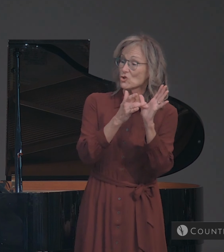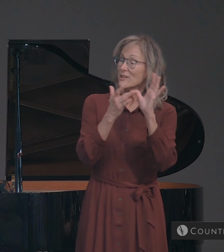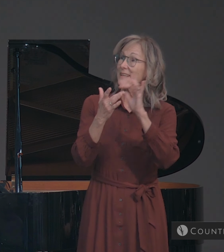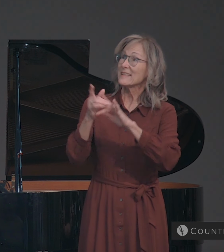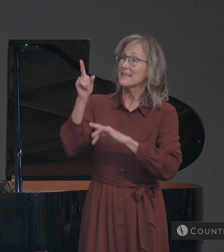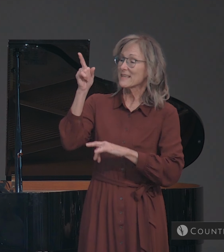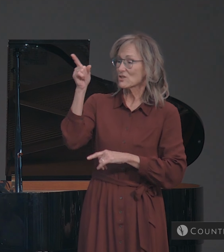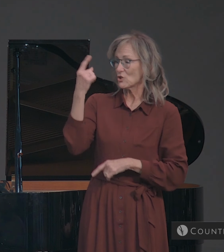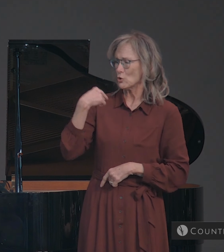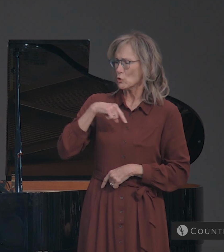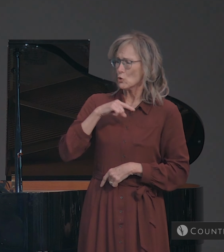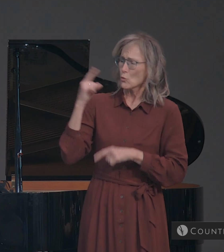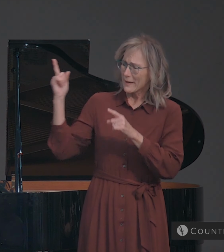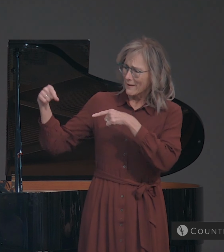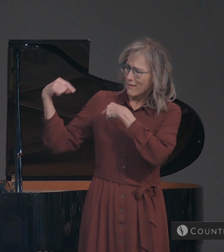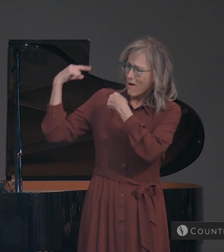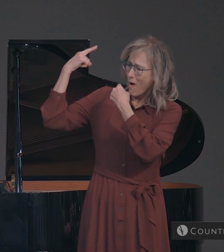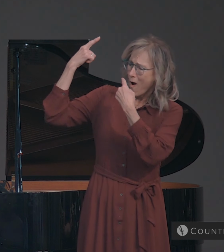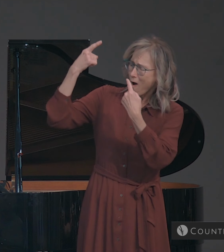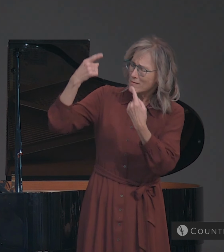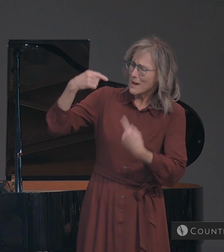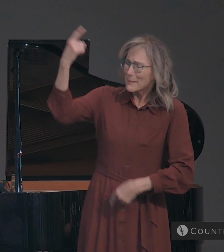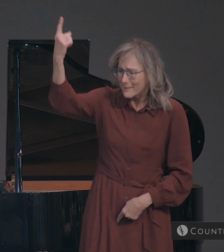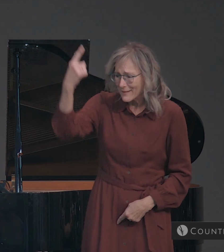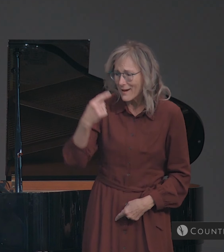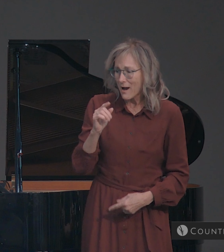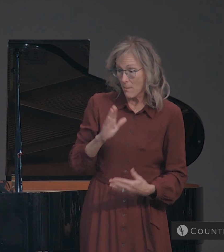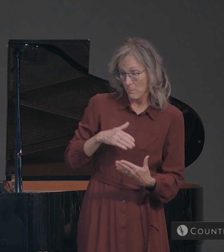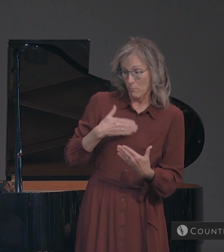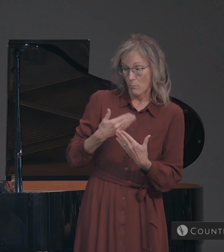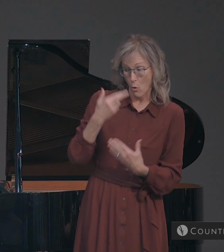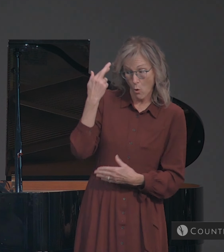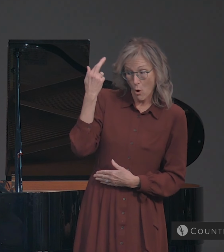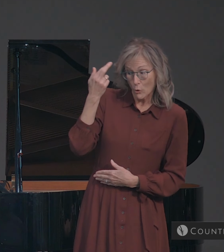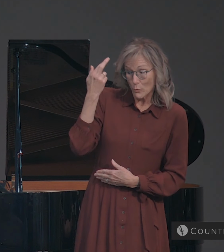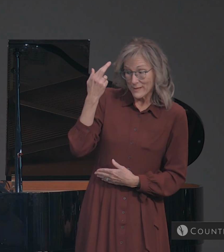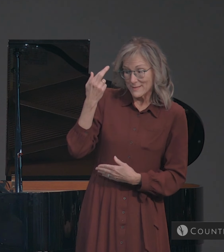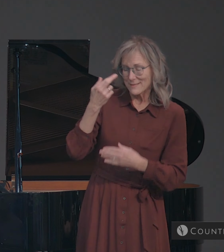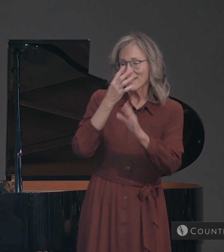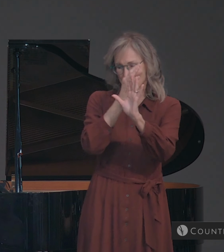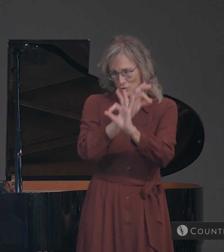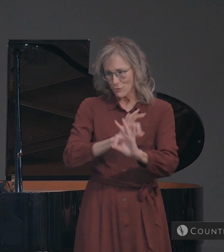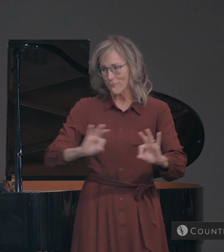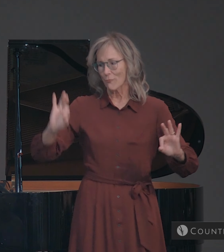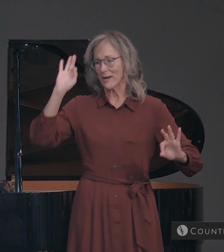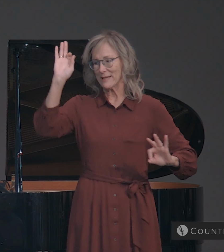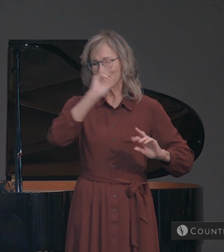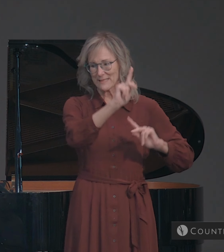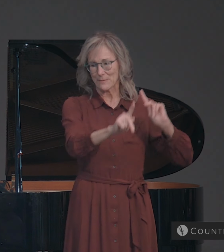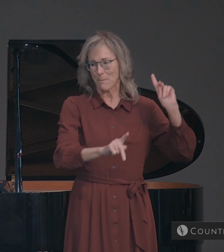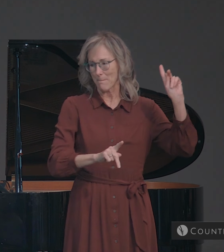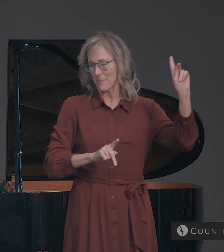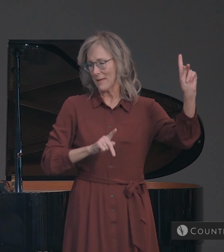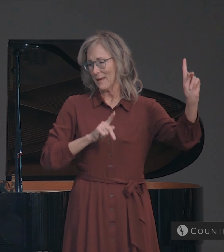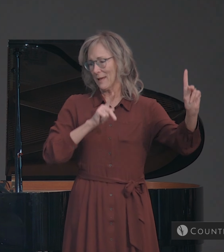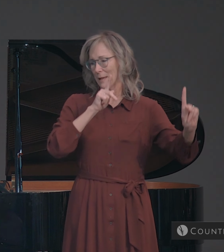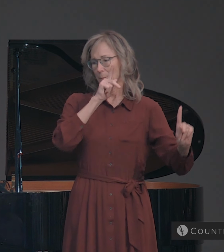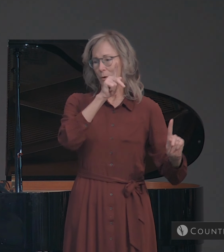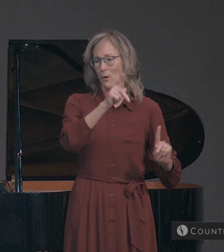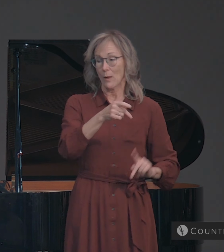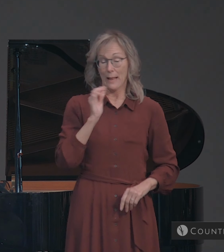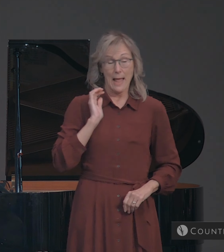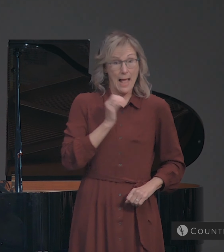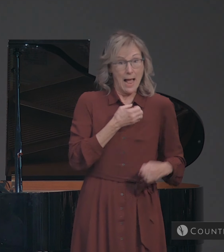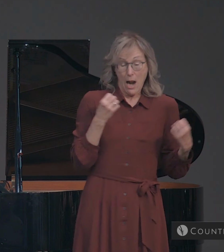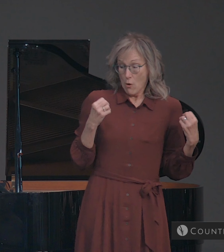the long expected Jesus, born to set thy people